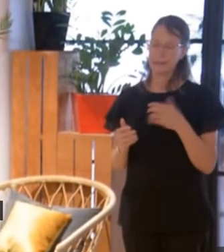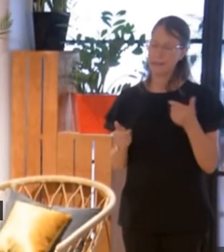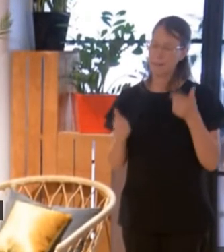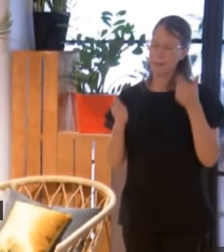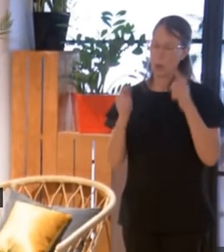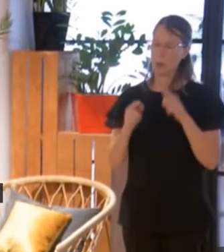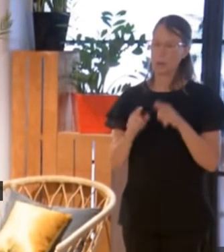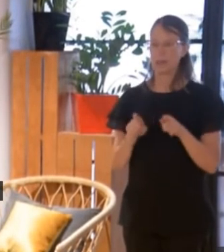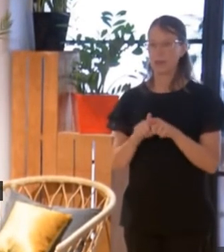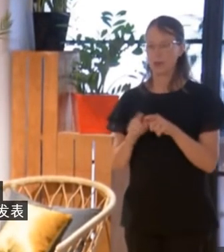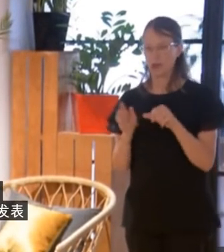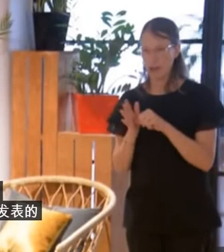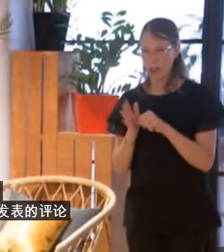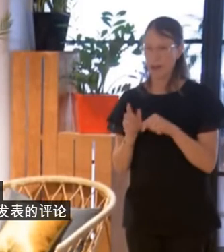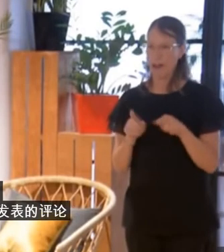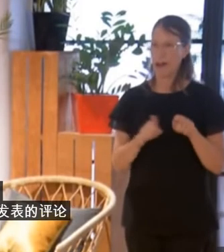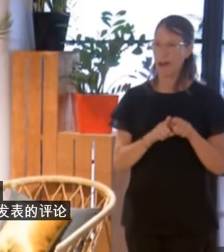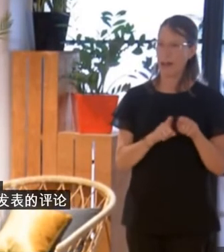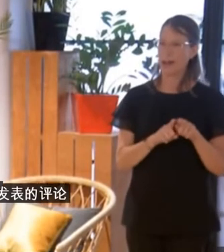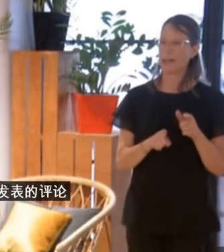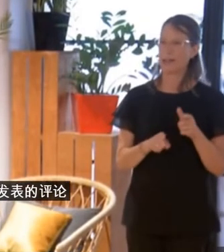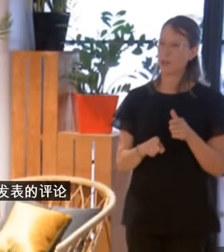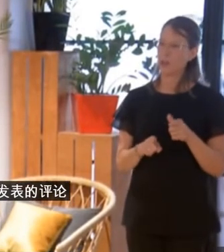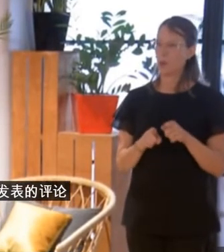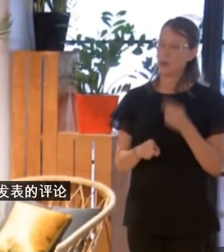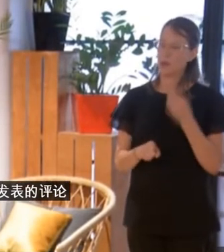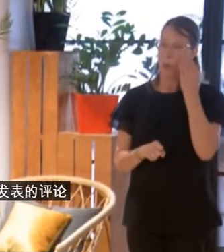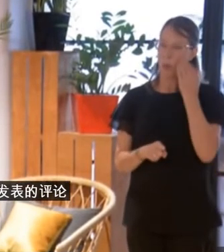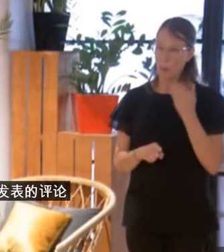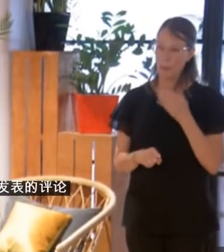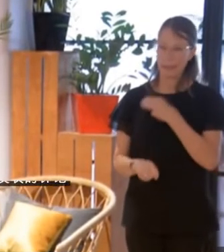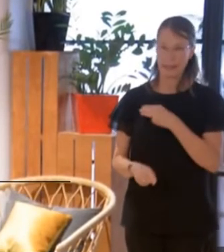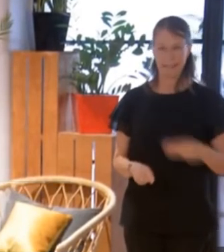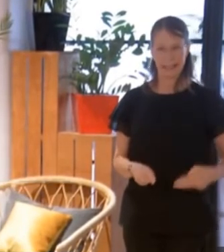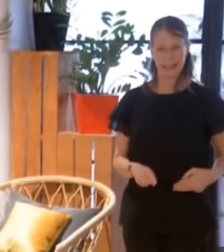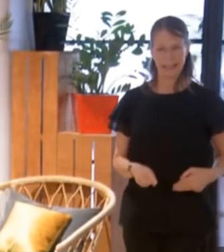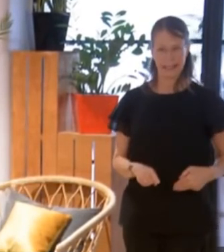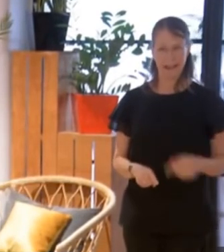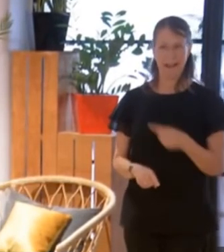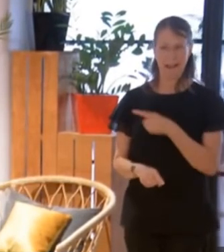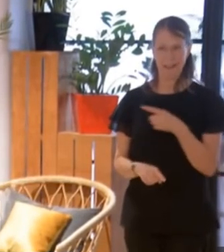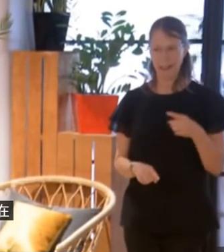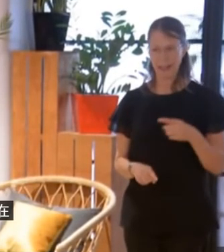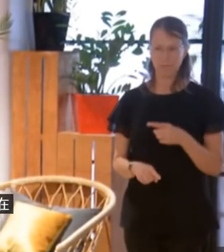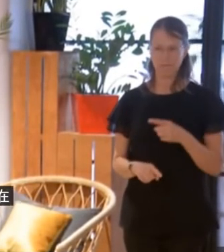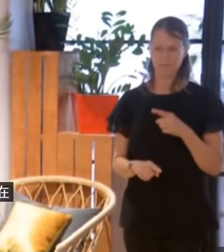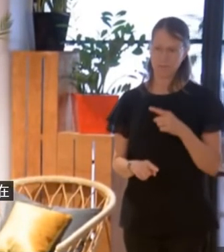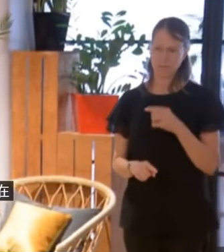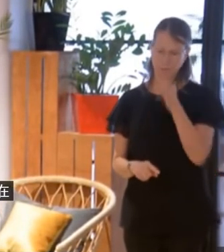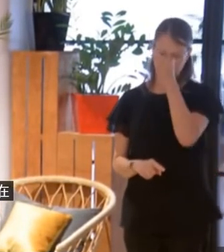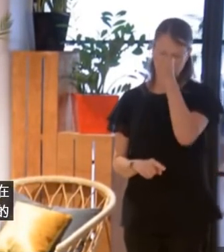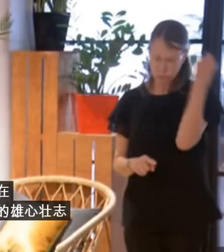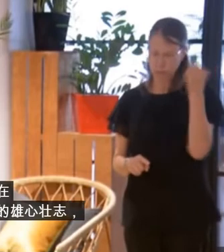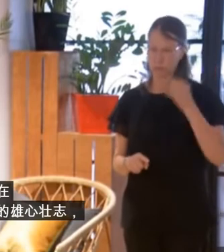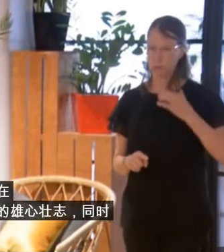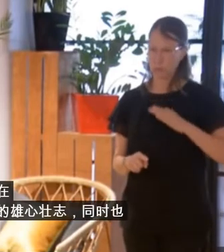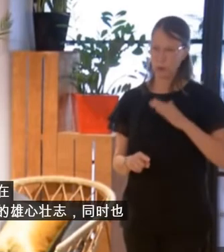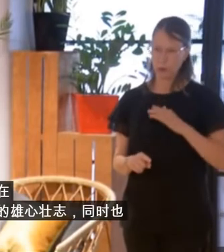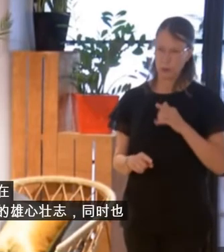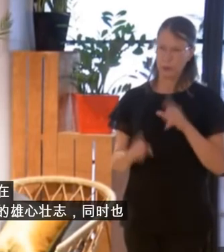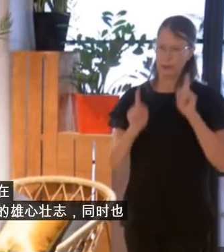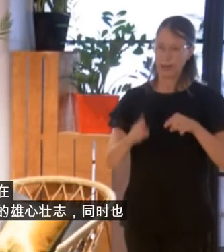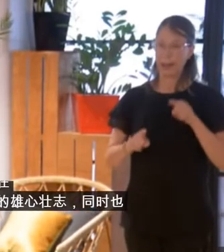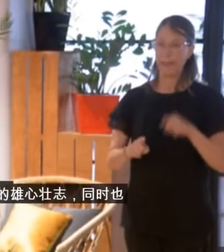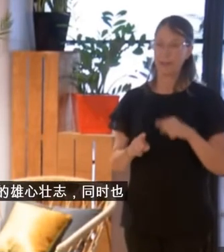and the Treasurer, both for their comments this morning that give you a sense of the ambition the New South Wales Government has in initiating this review,